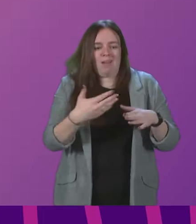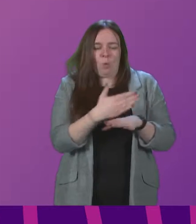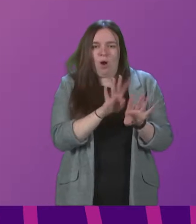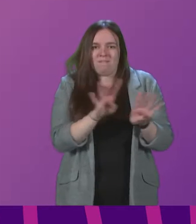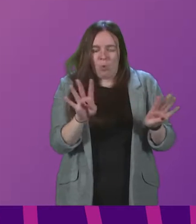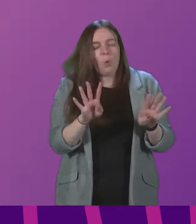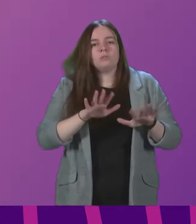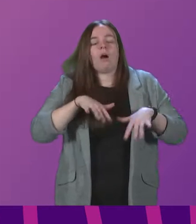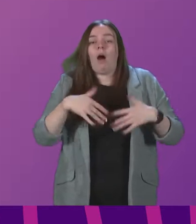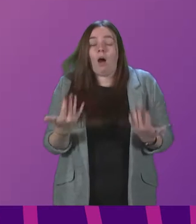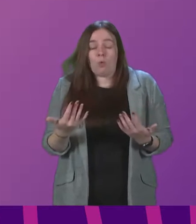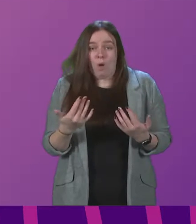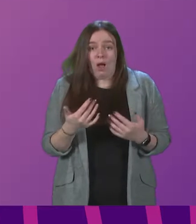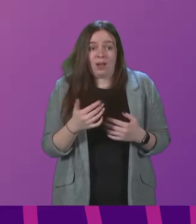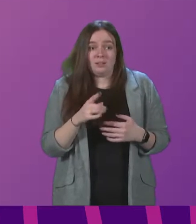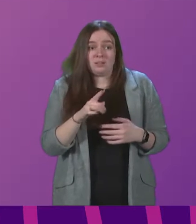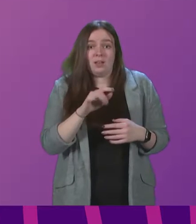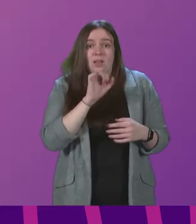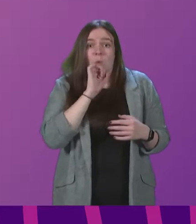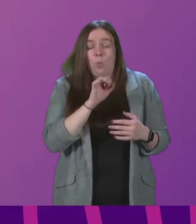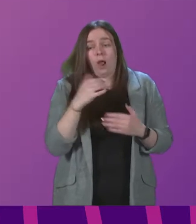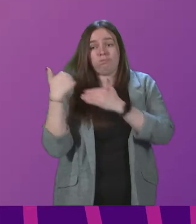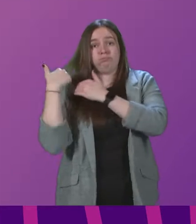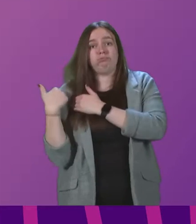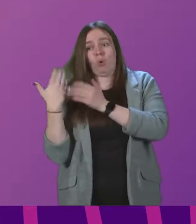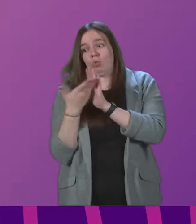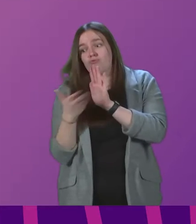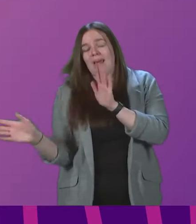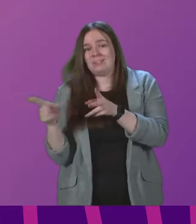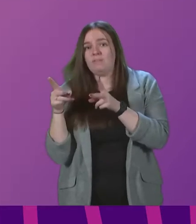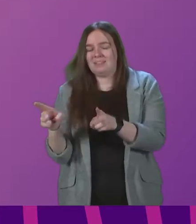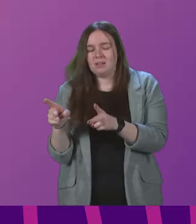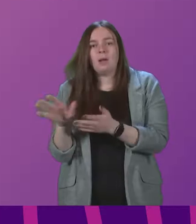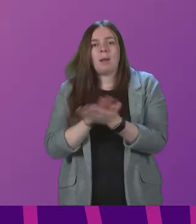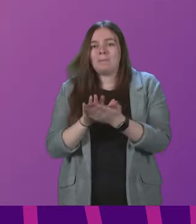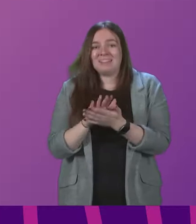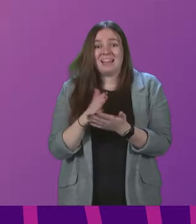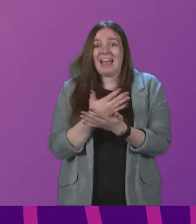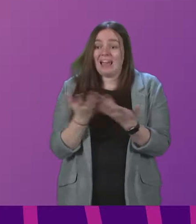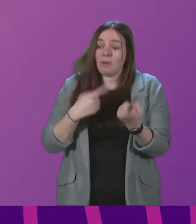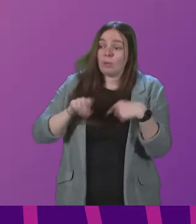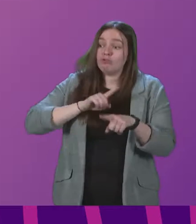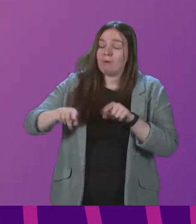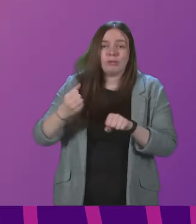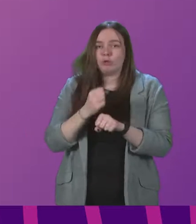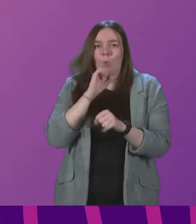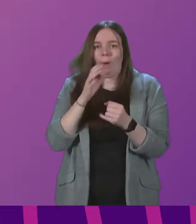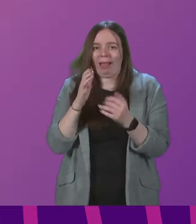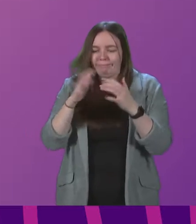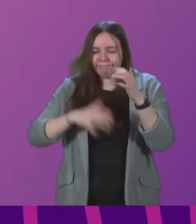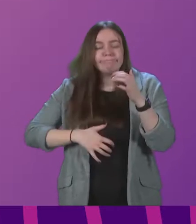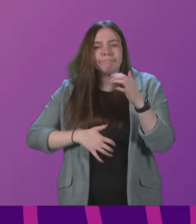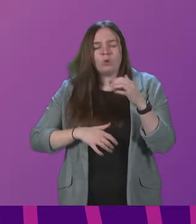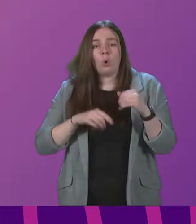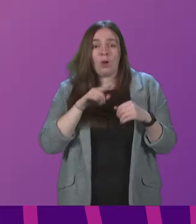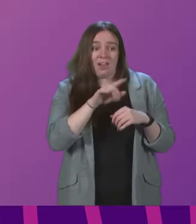otherwise the burden that they will create on the rest of the system will take down anything else we try to do. So, will he